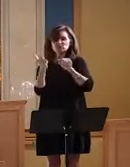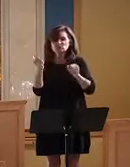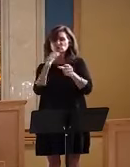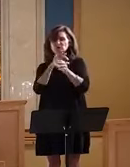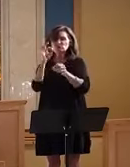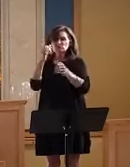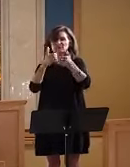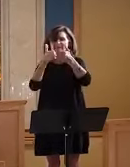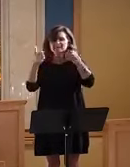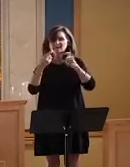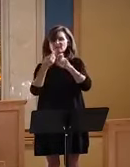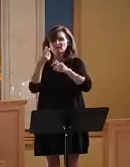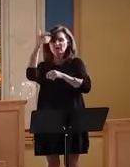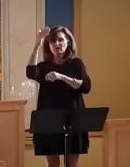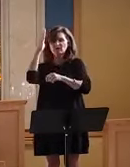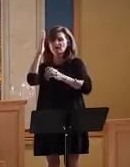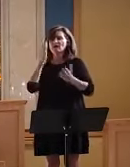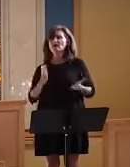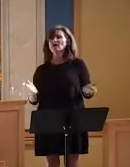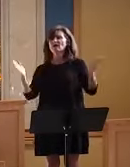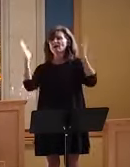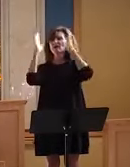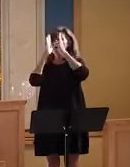ruin souls. Amen.